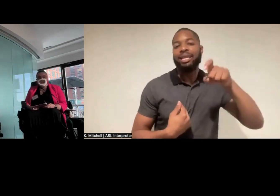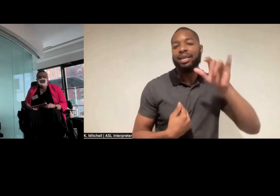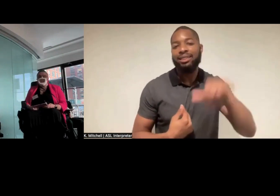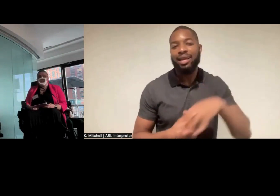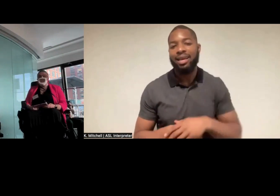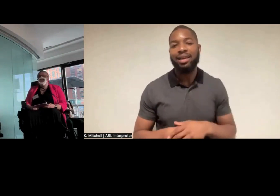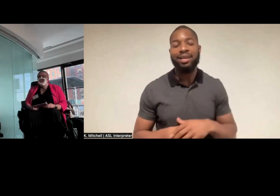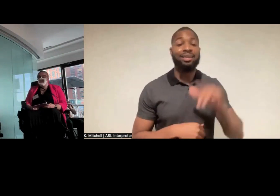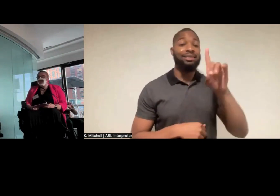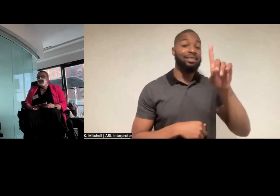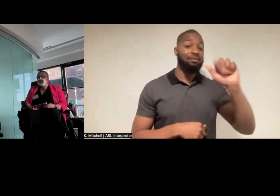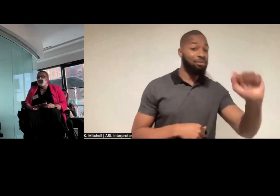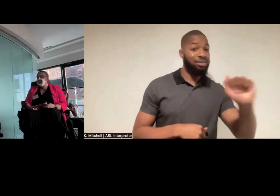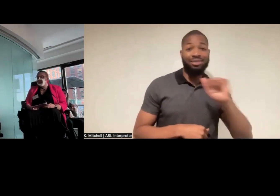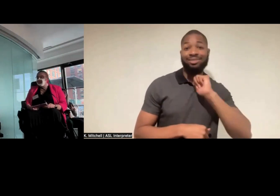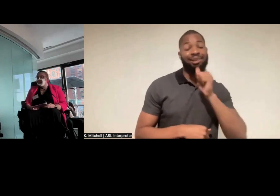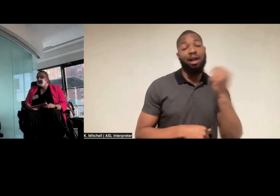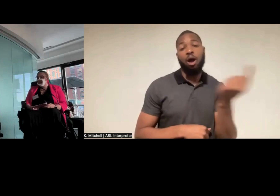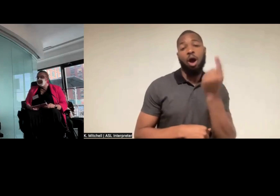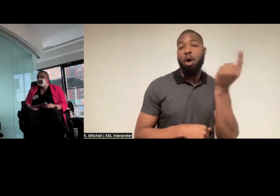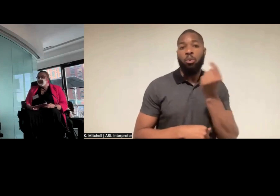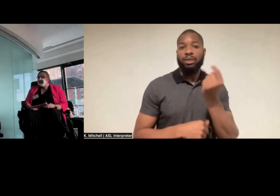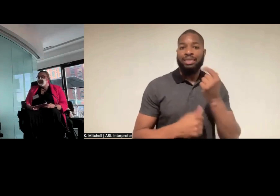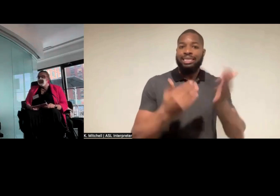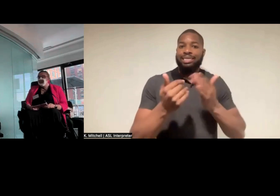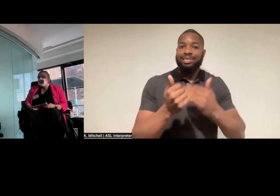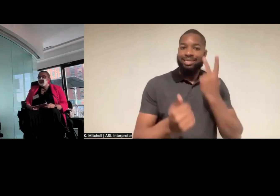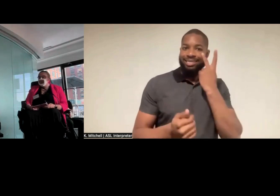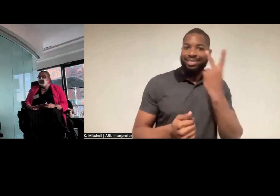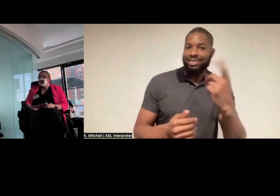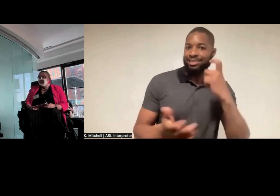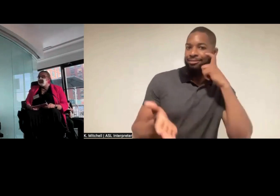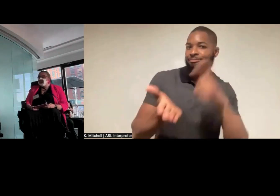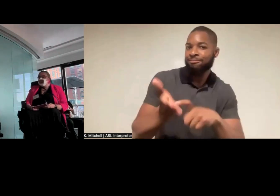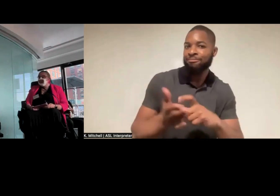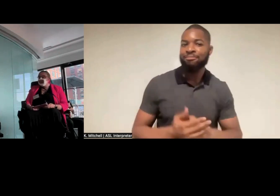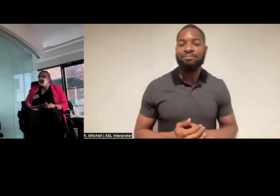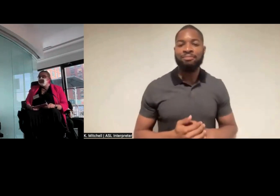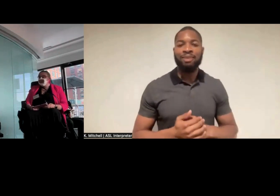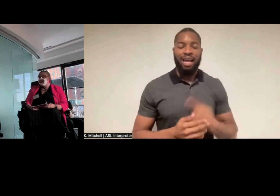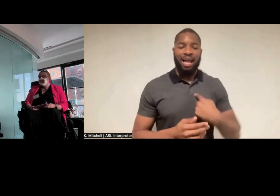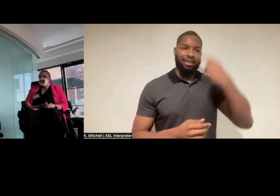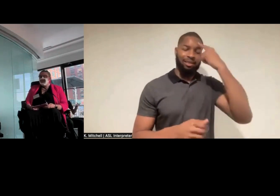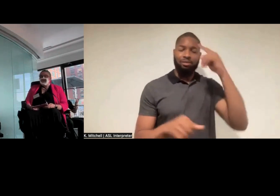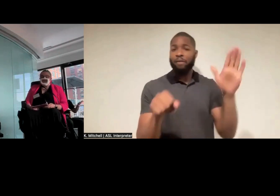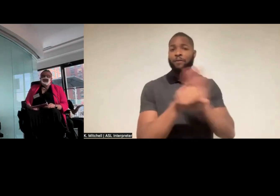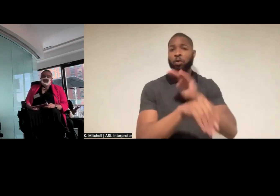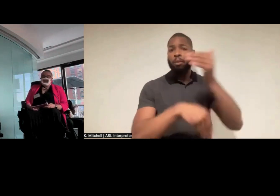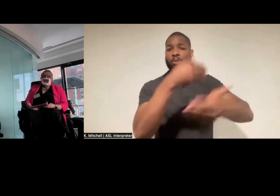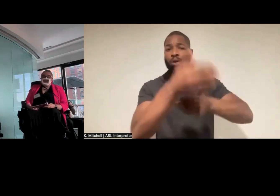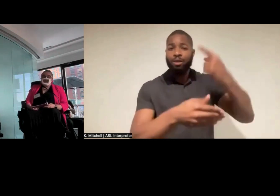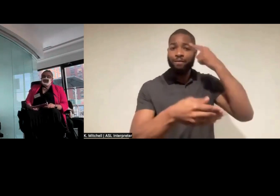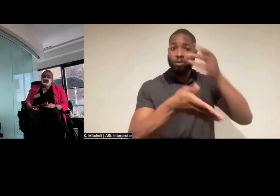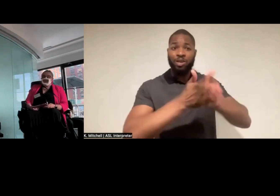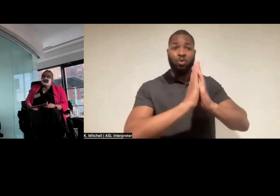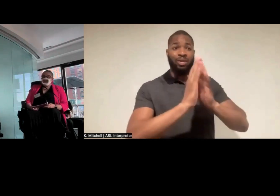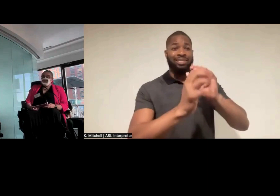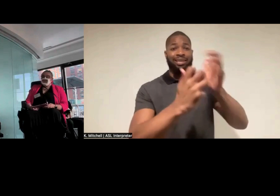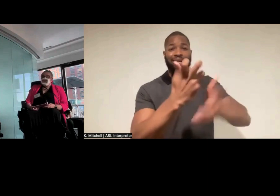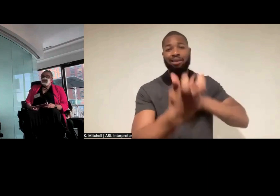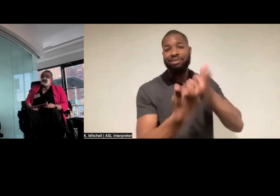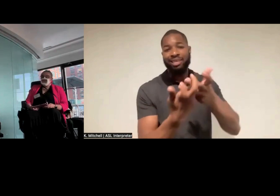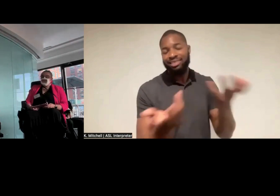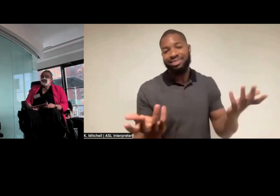identities. So the whole process is very nonsensical and not in alignment with the values. Oh, and I heard